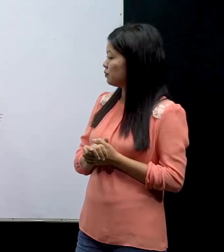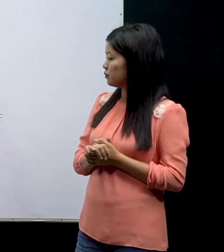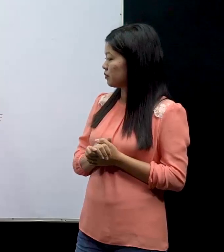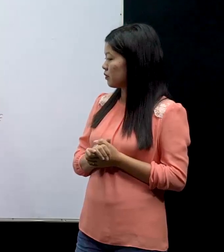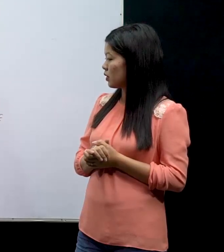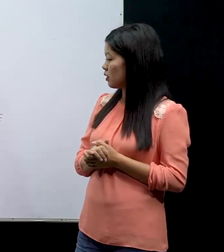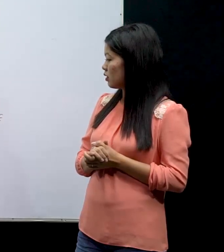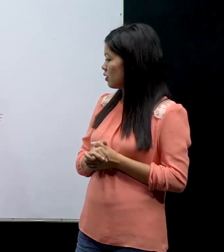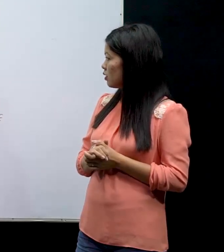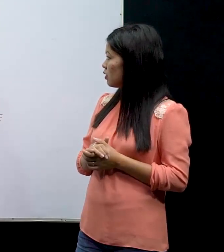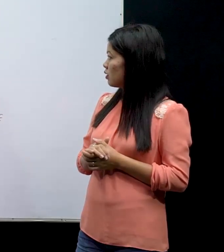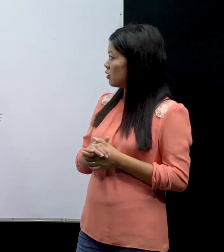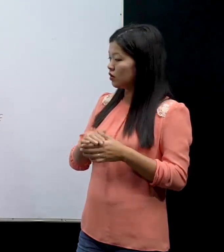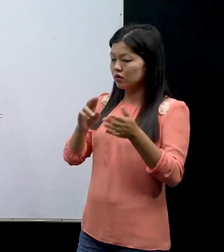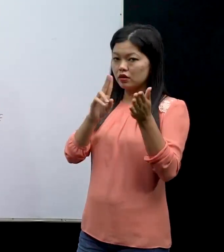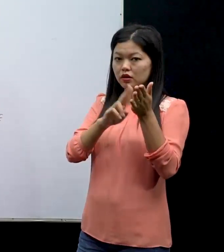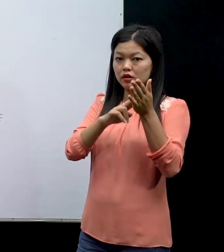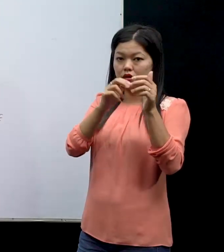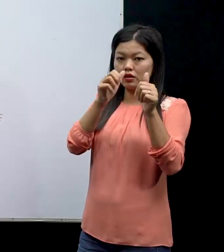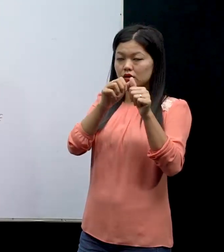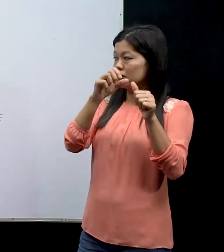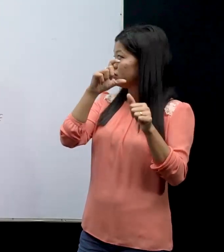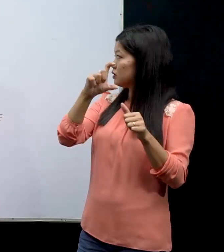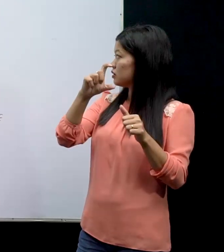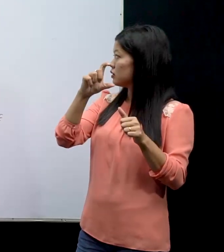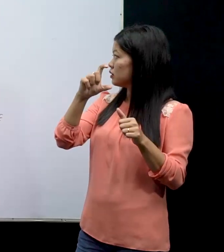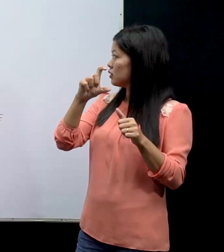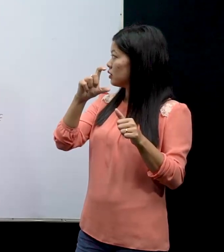NaCl. Clear? NaCl.